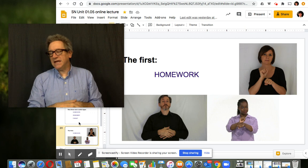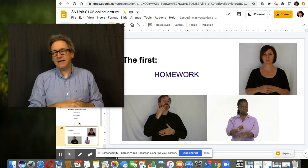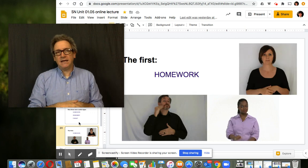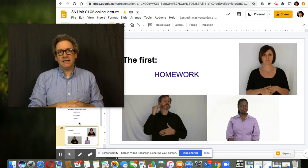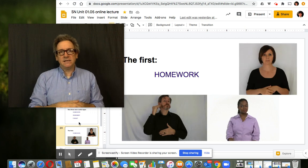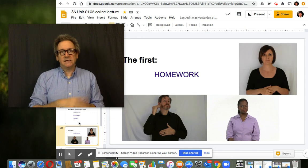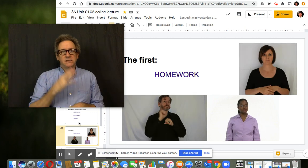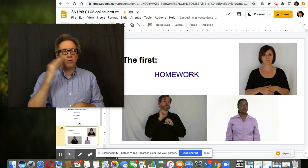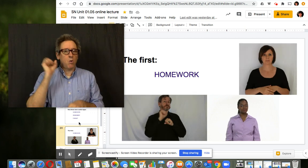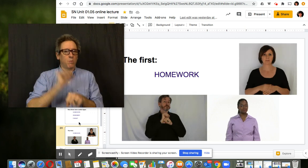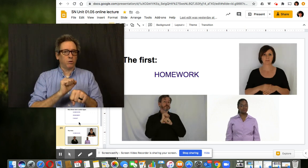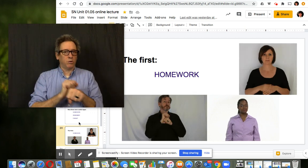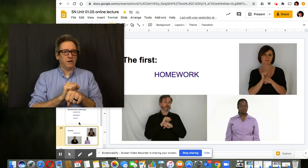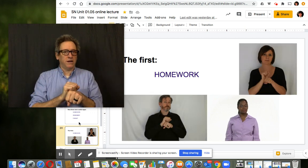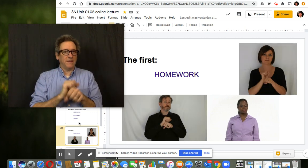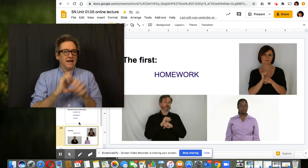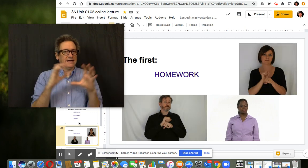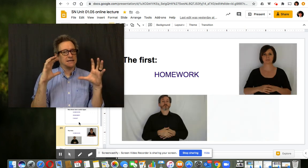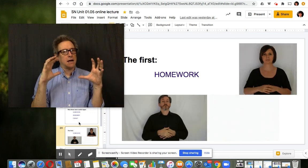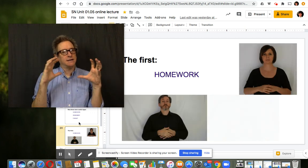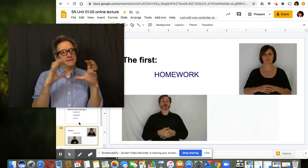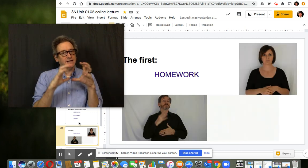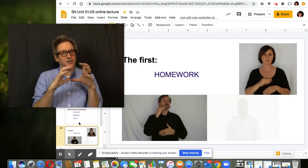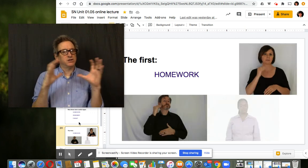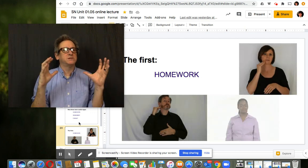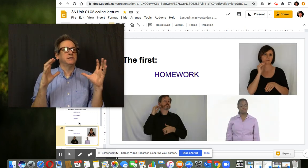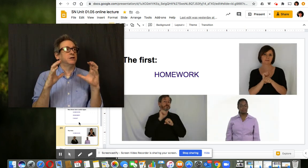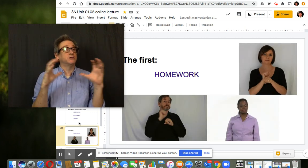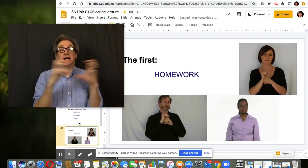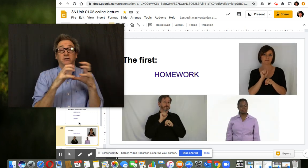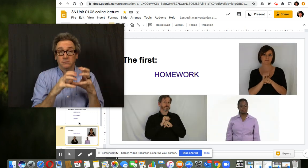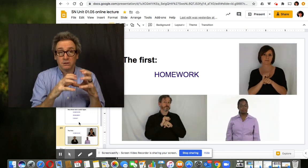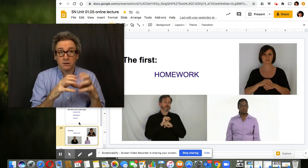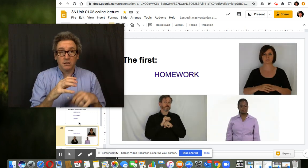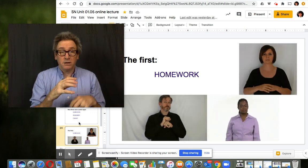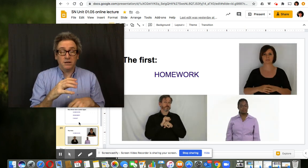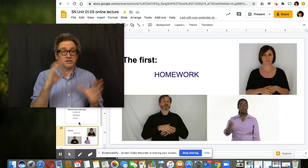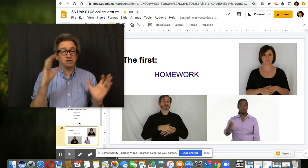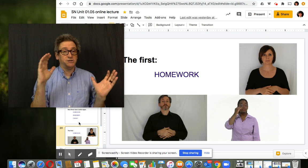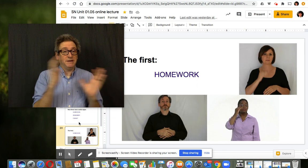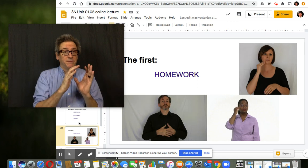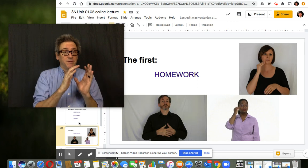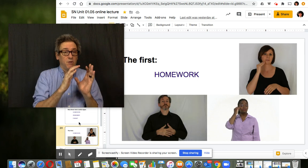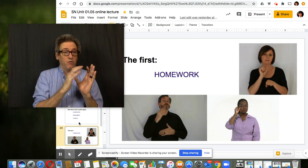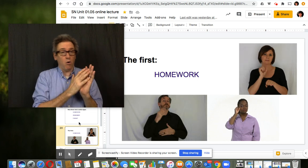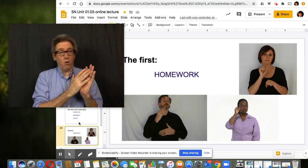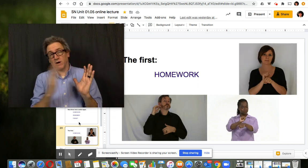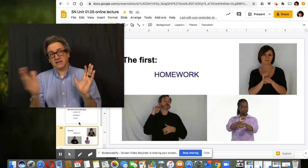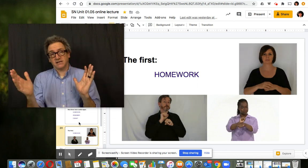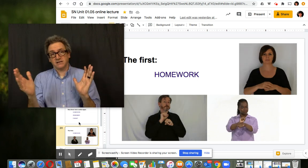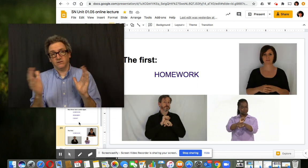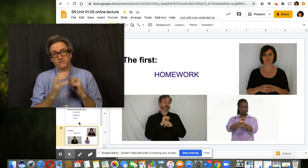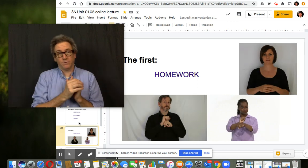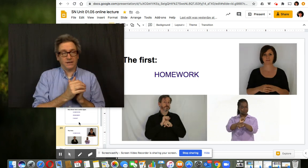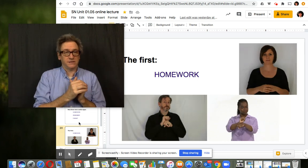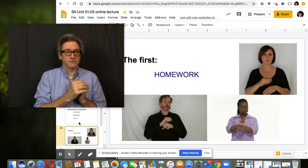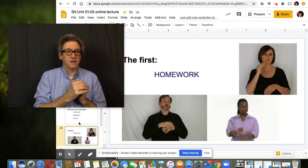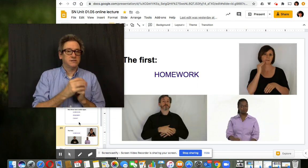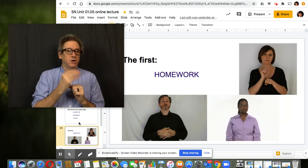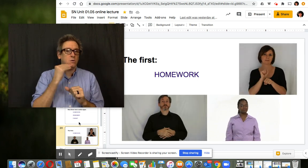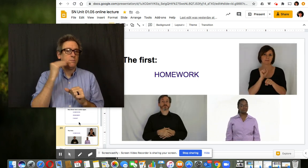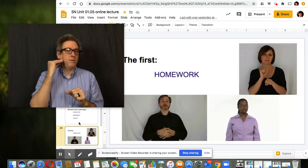It is, it's a condensation. It's almost a contraction. It just speeds up the whole process of those four